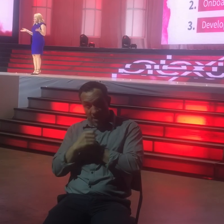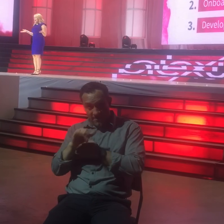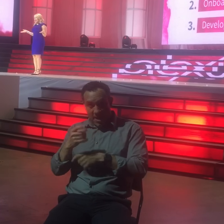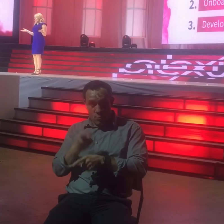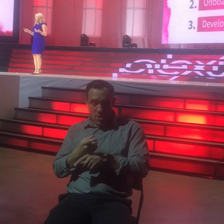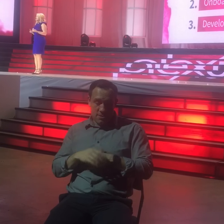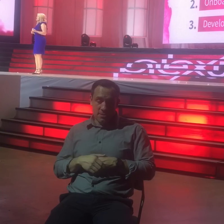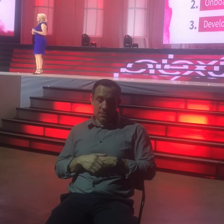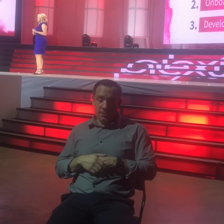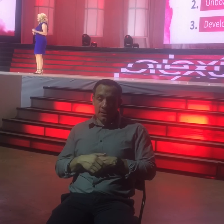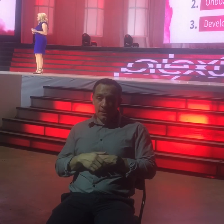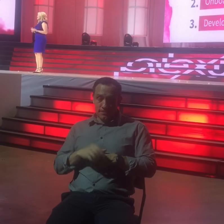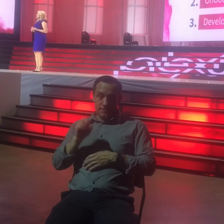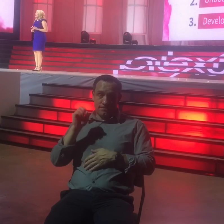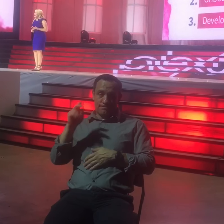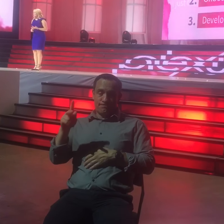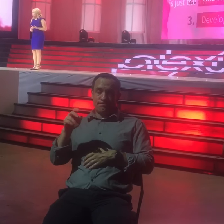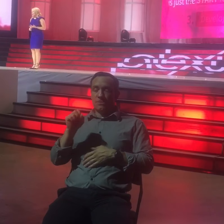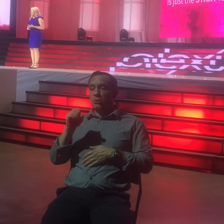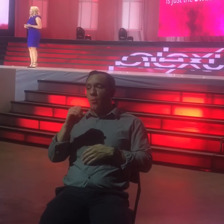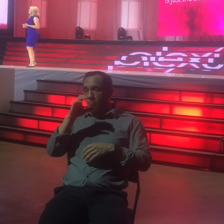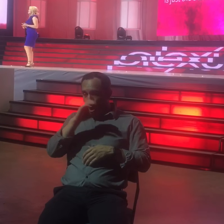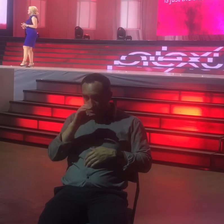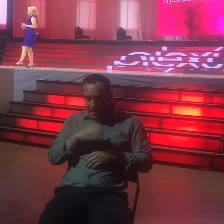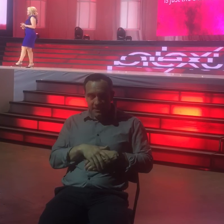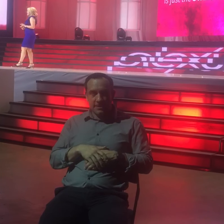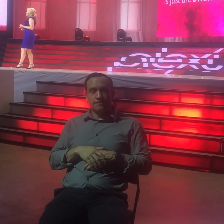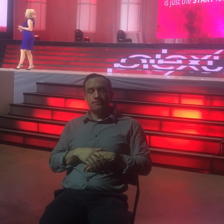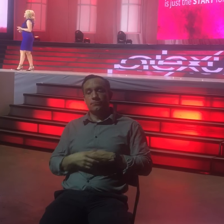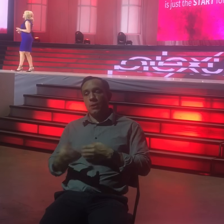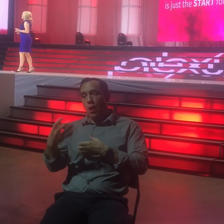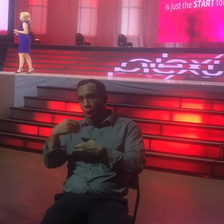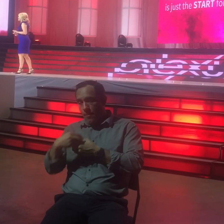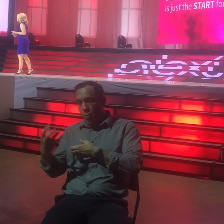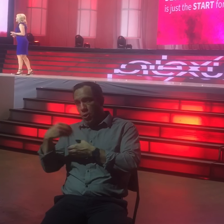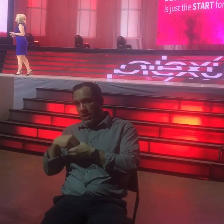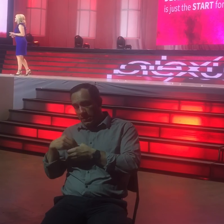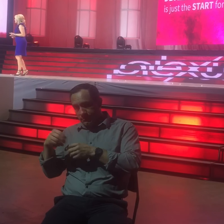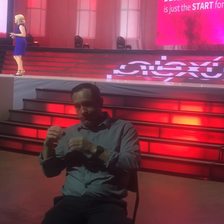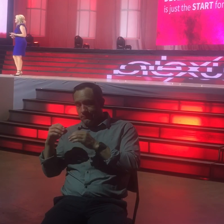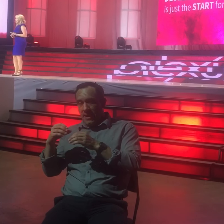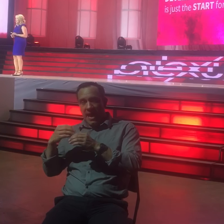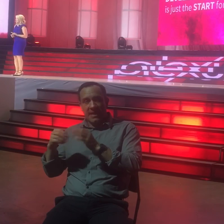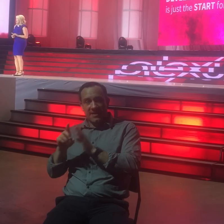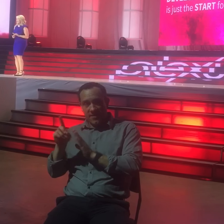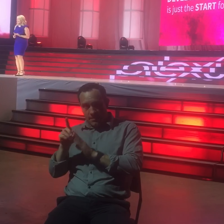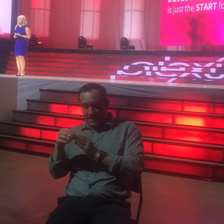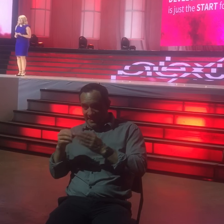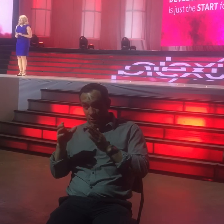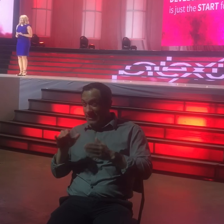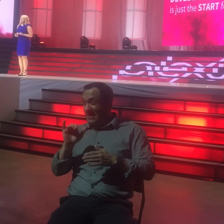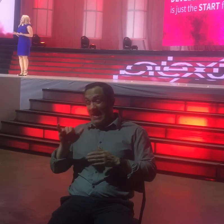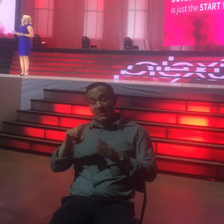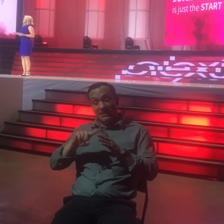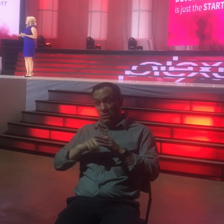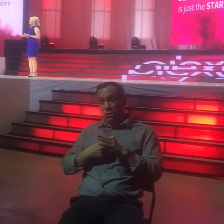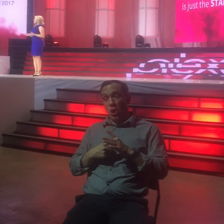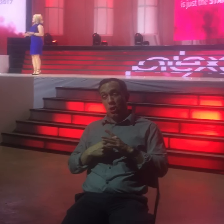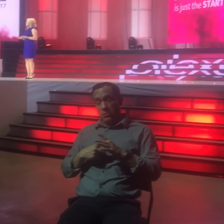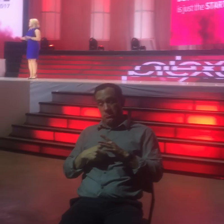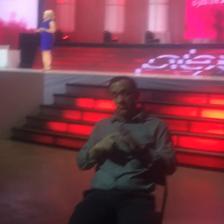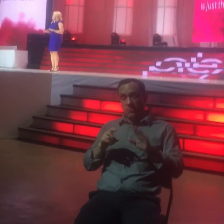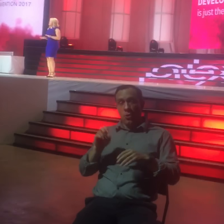So there you have it. Prospecting, onboarding, and developing leaders. And this is just the start, my friends. Now, I